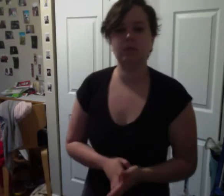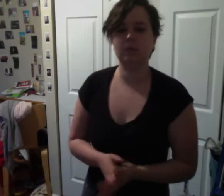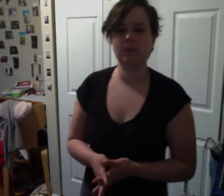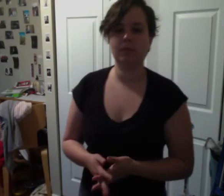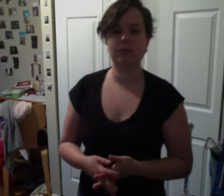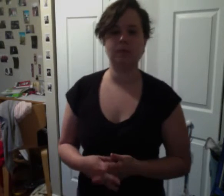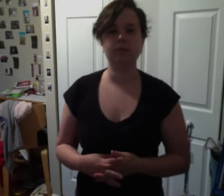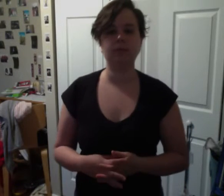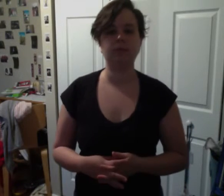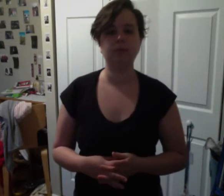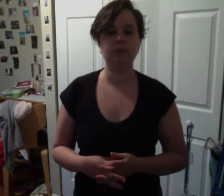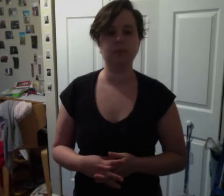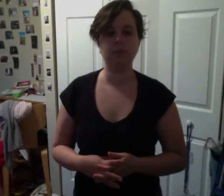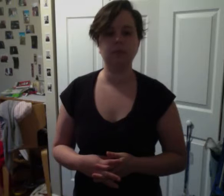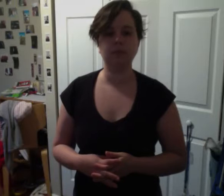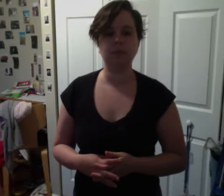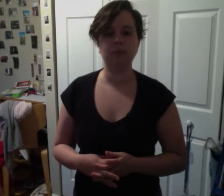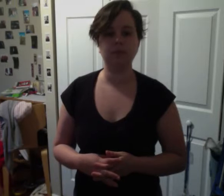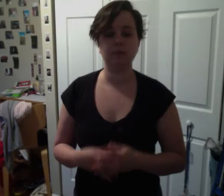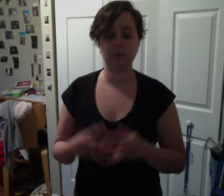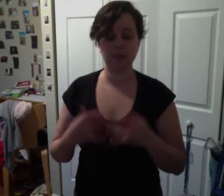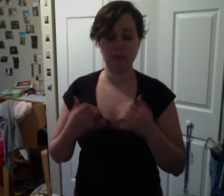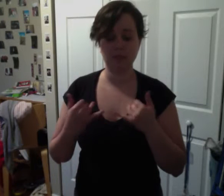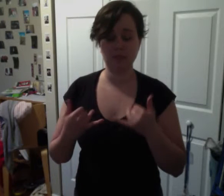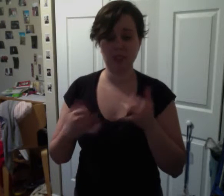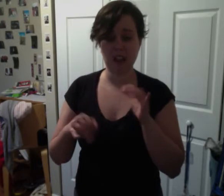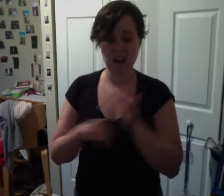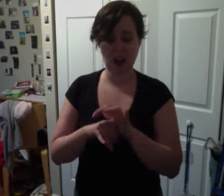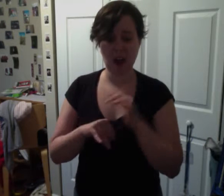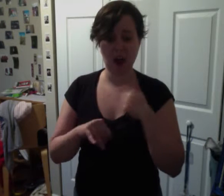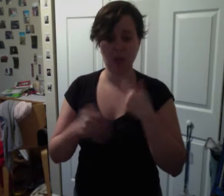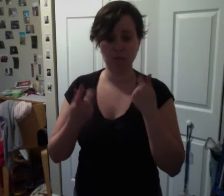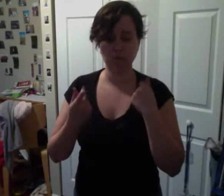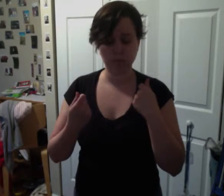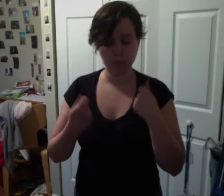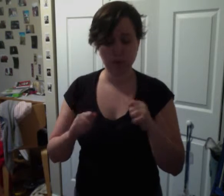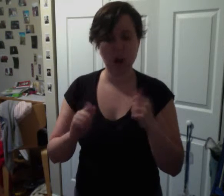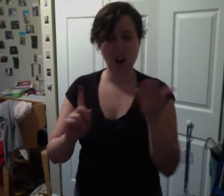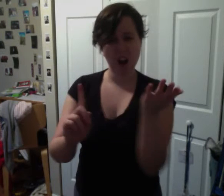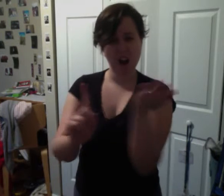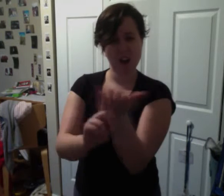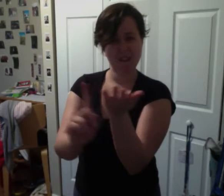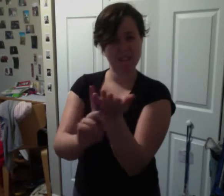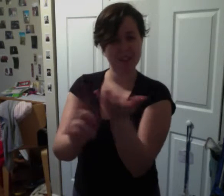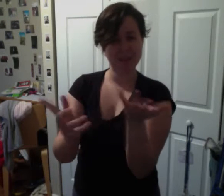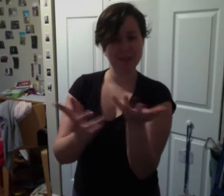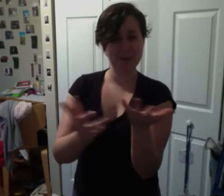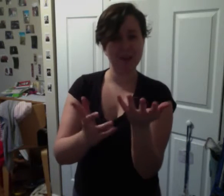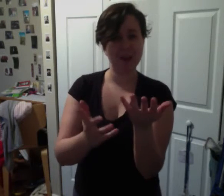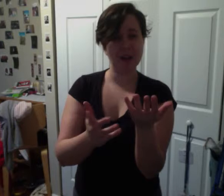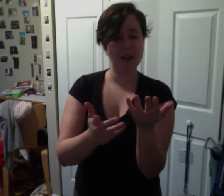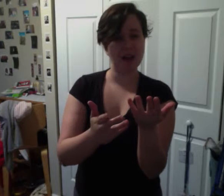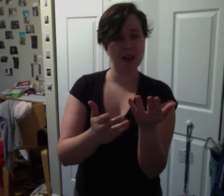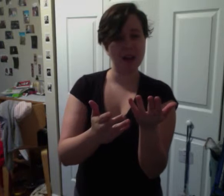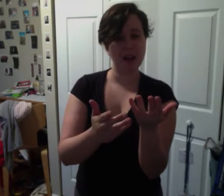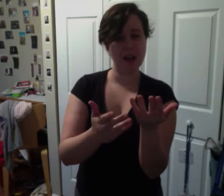Tonight, I'm going to try to make the case that inviting a loved one, a friend, or even a stranger to record a meaningful interview